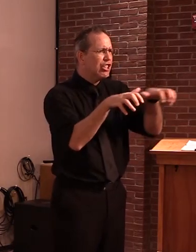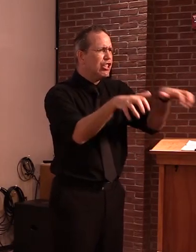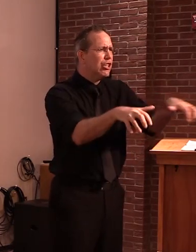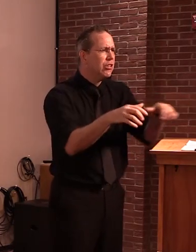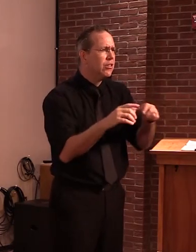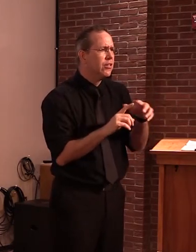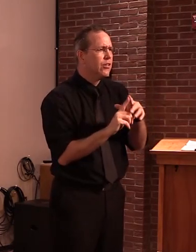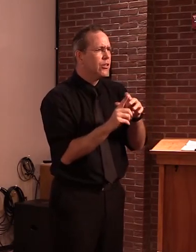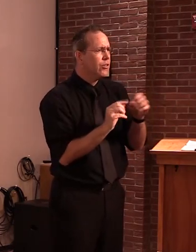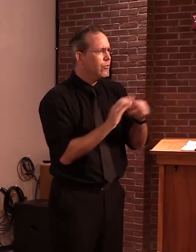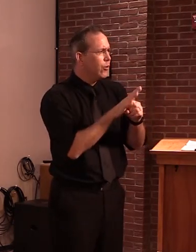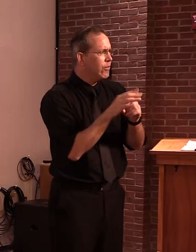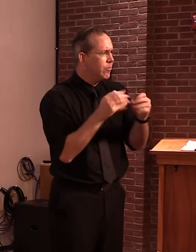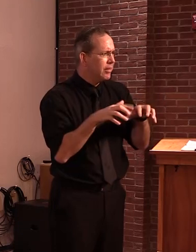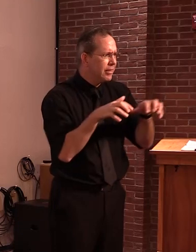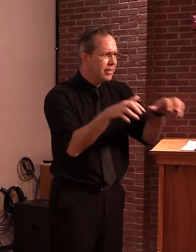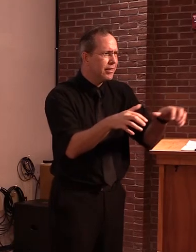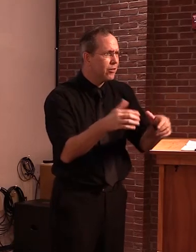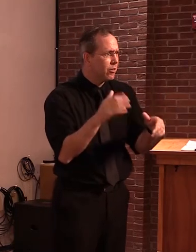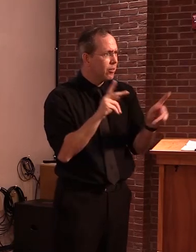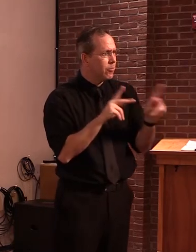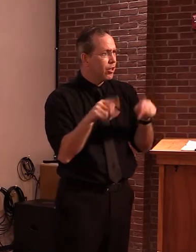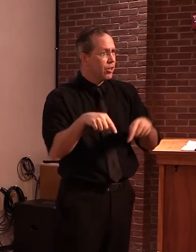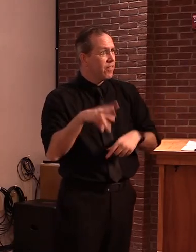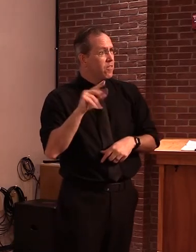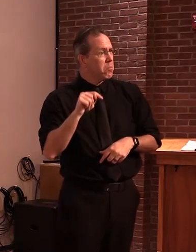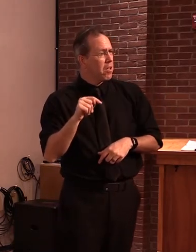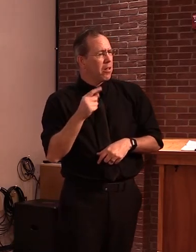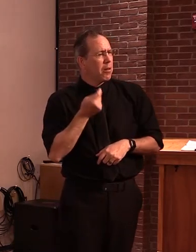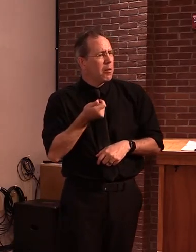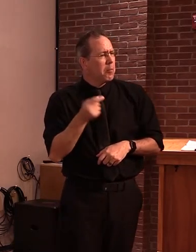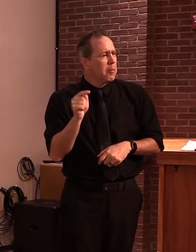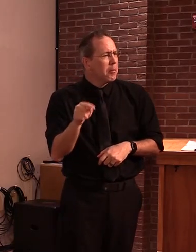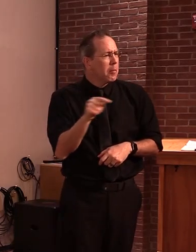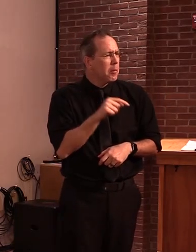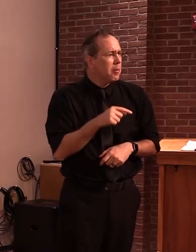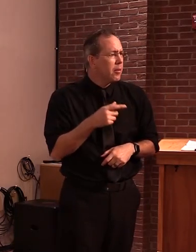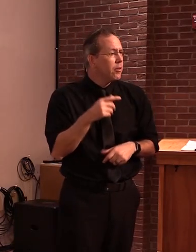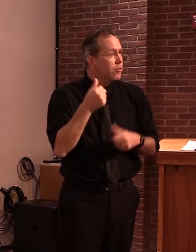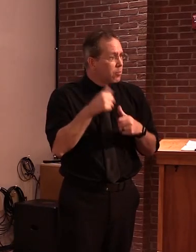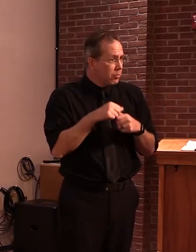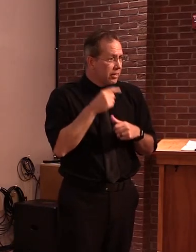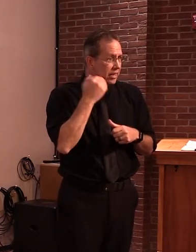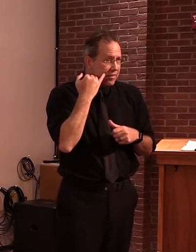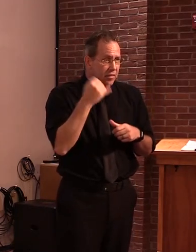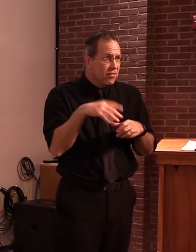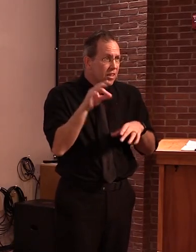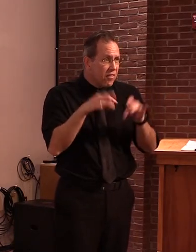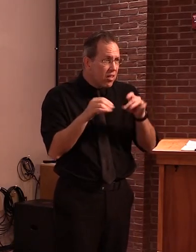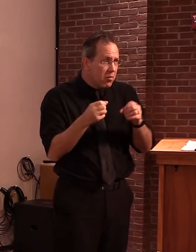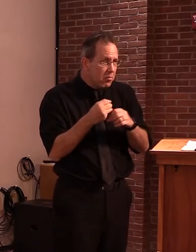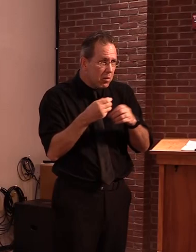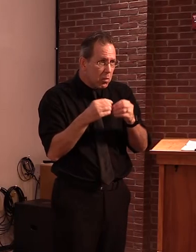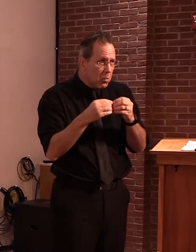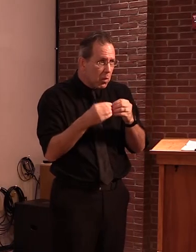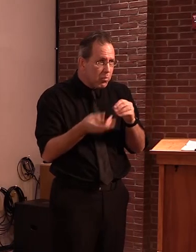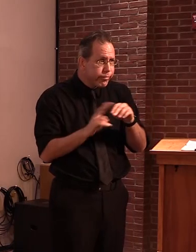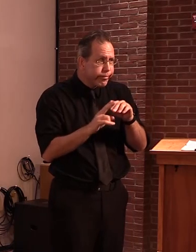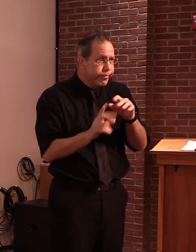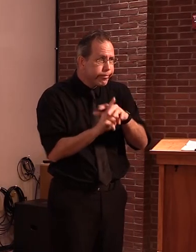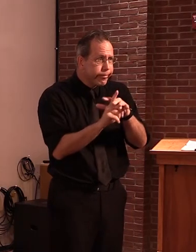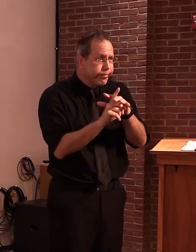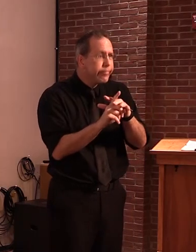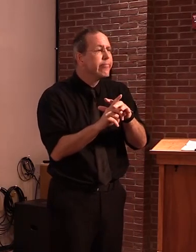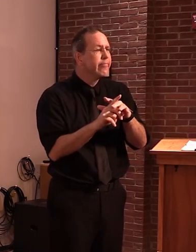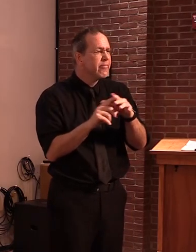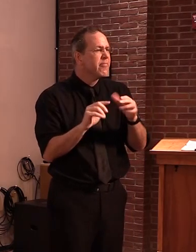have multiple cases, as we saw the other day, when you have multiple cases, more aggressive testing is needed.